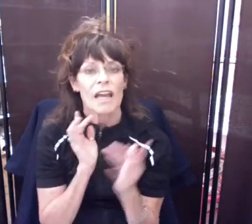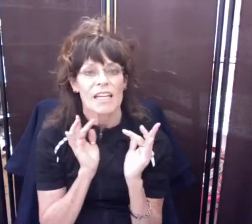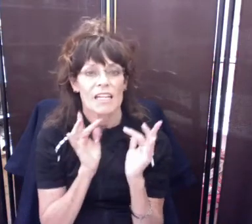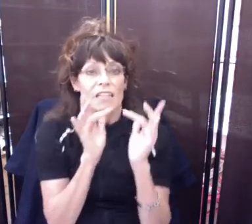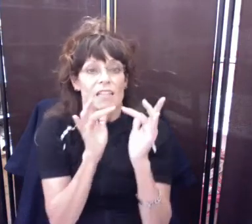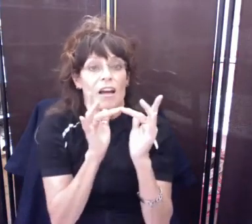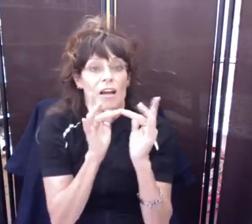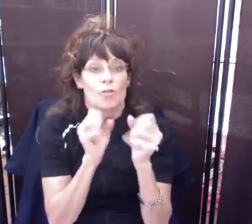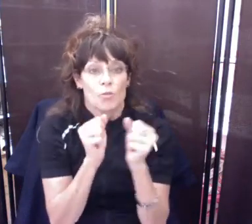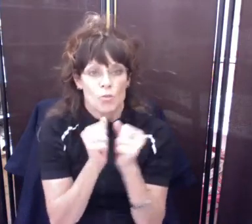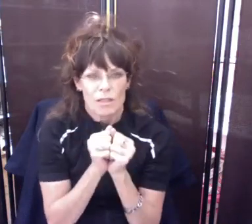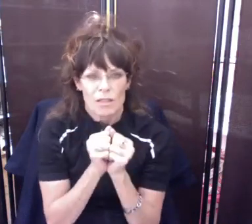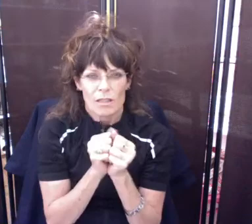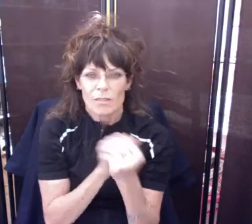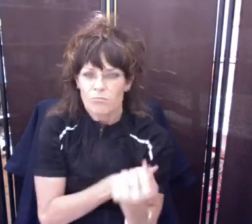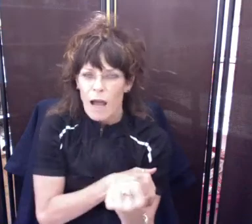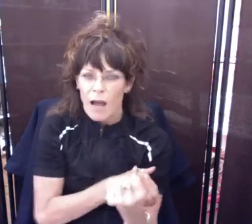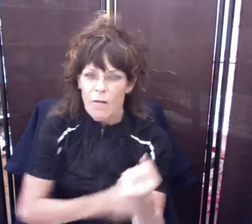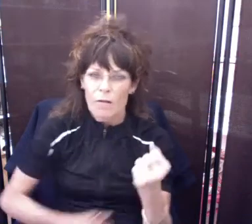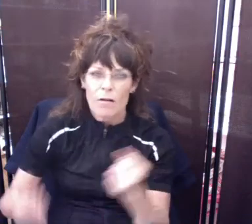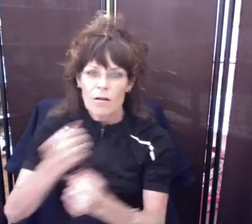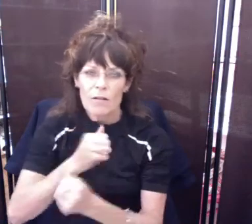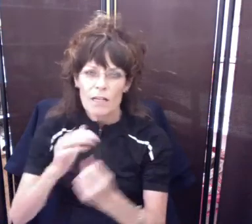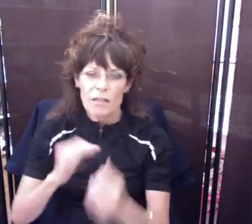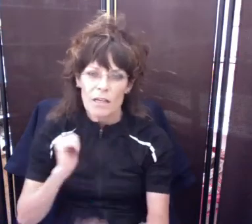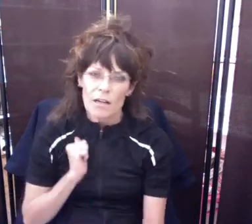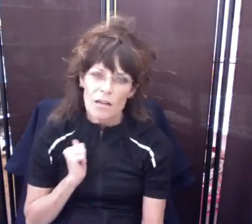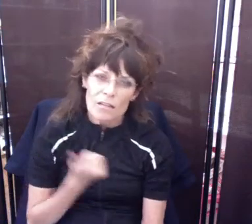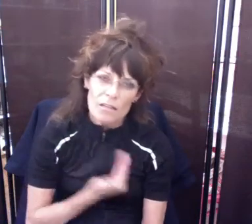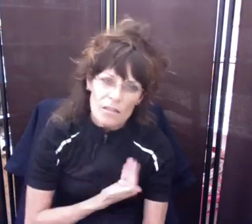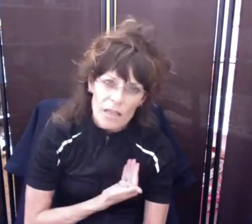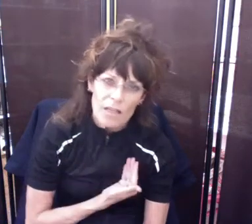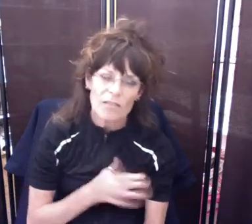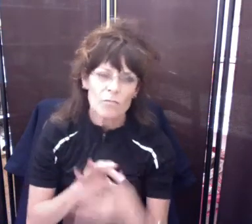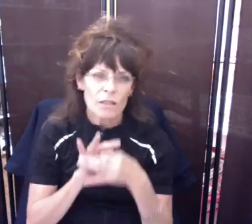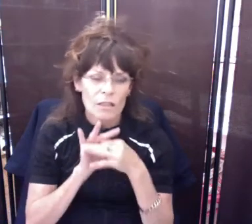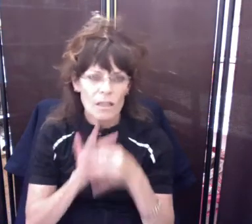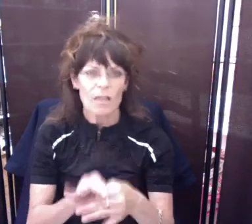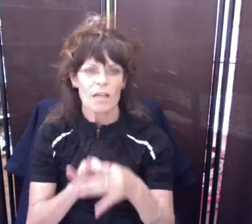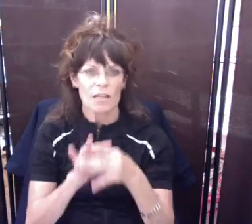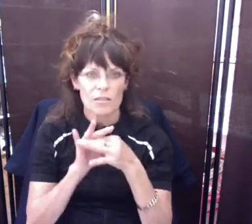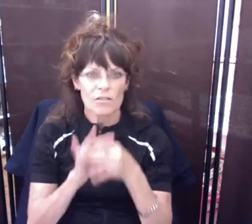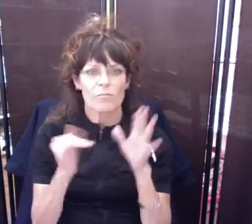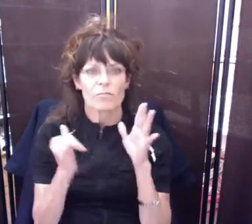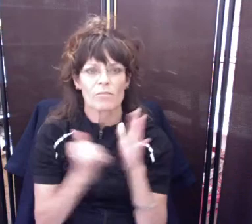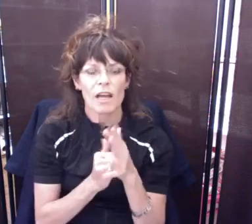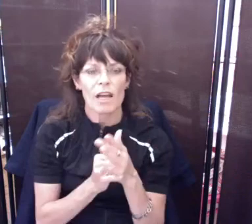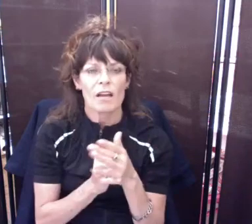power that we need to have some form of relationship with, because it's that power that keeps us safe